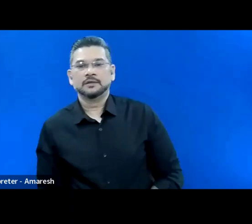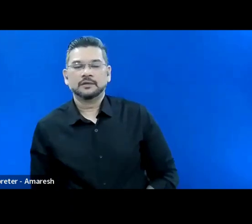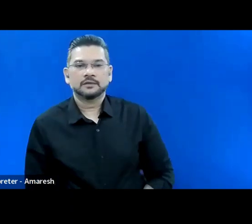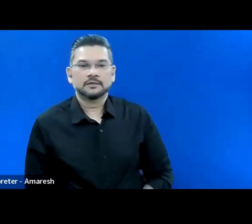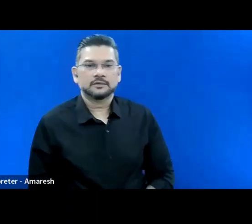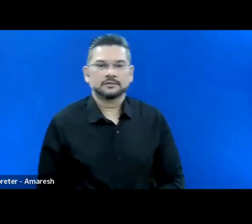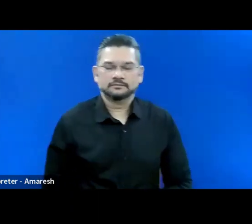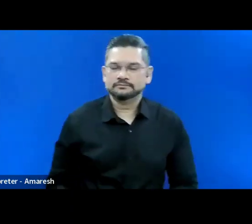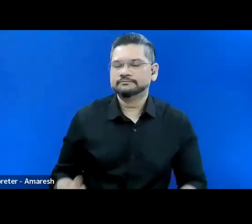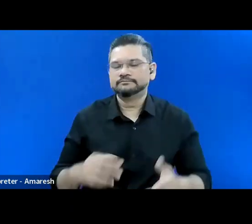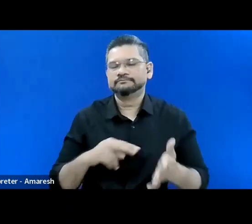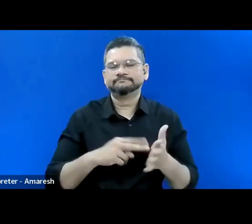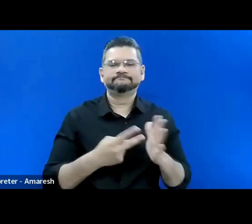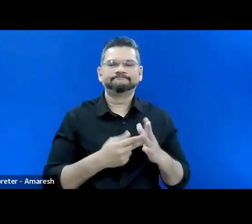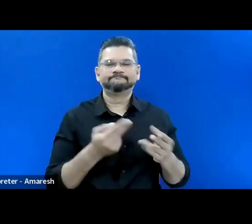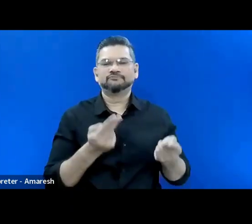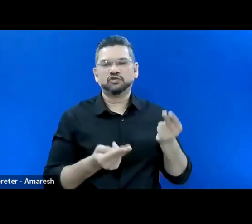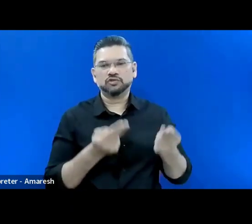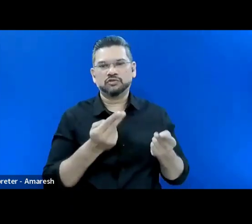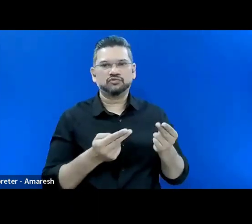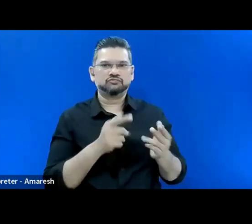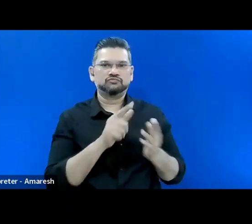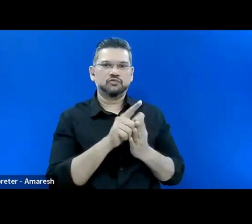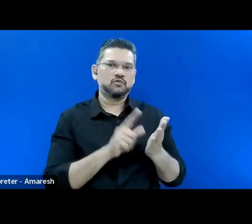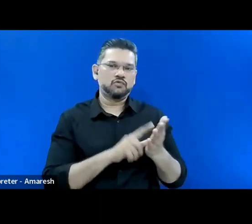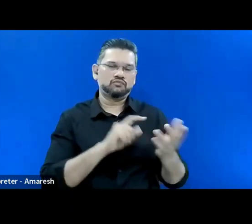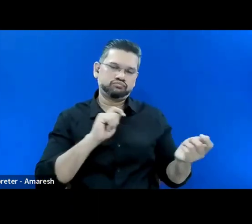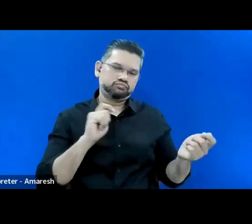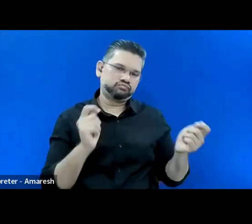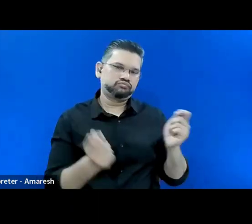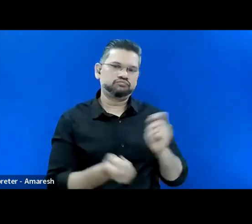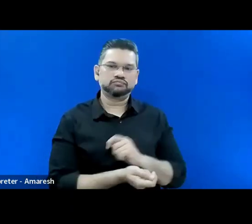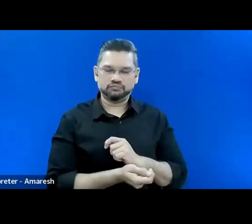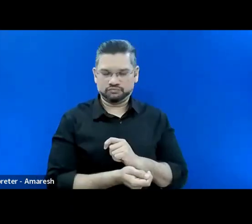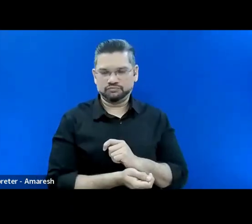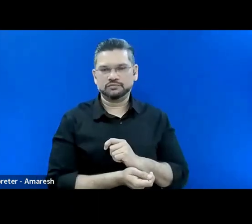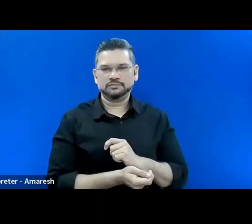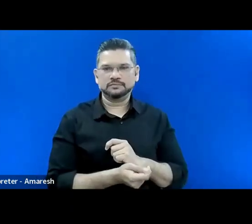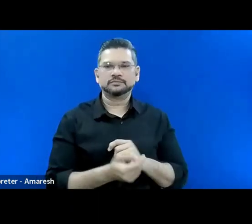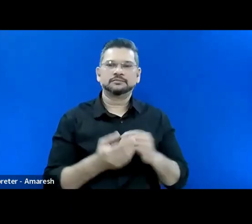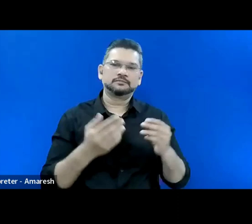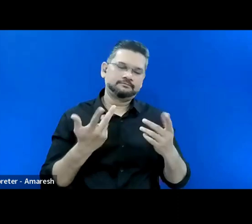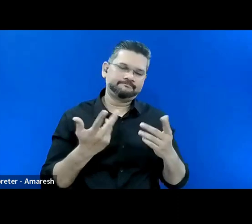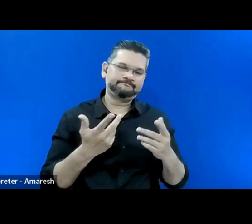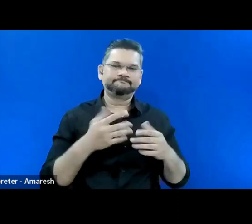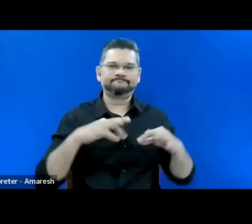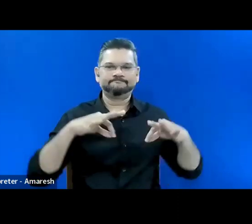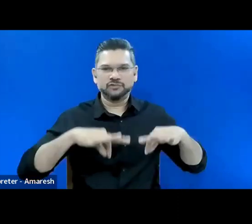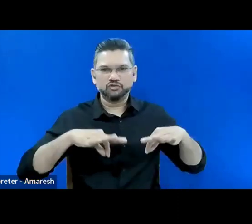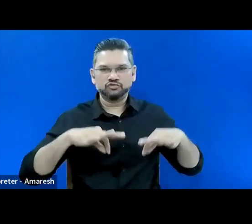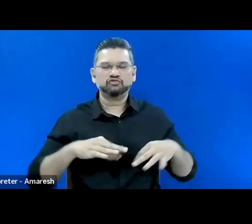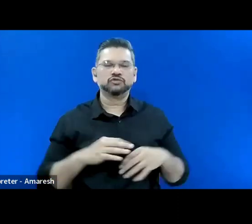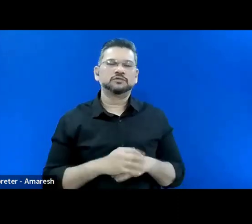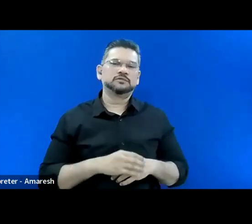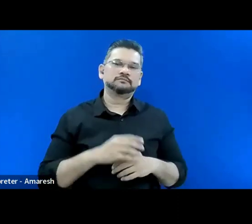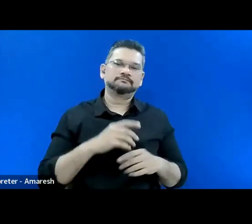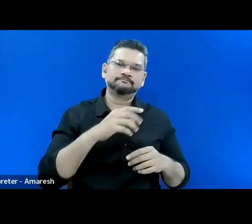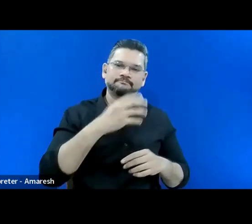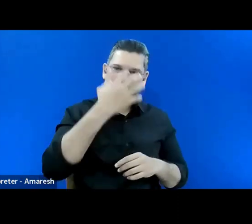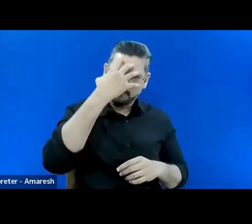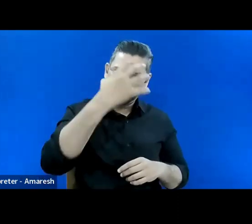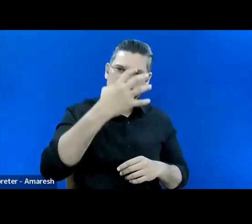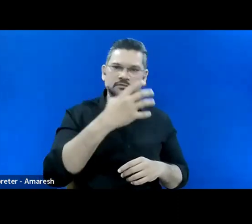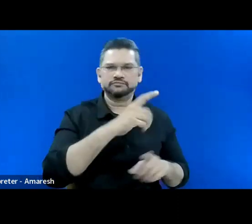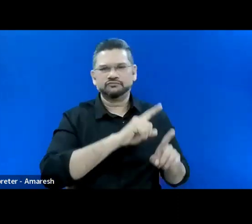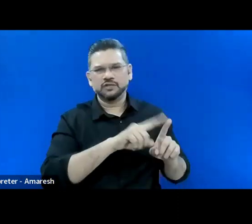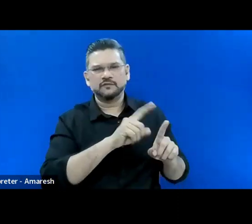overhaul our justice systems. We must begin to push, you know, ministries, departments, agencies, commissions that